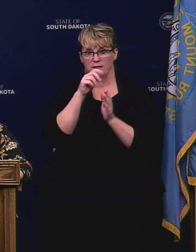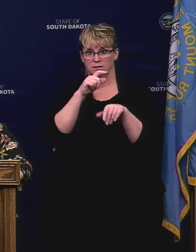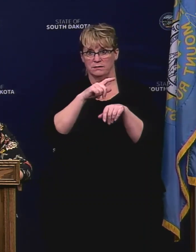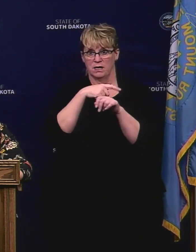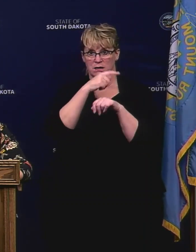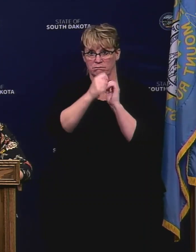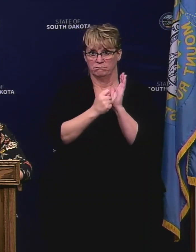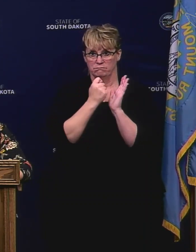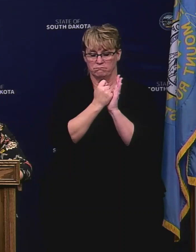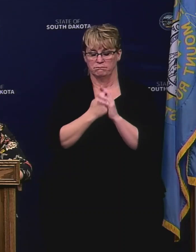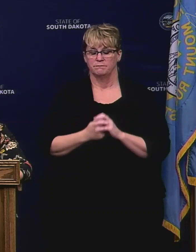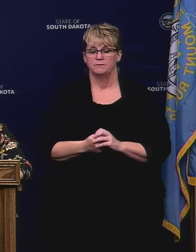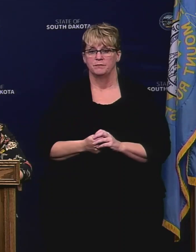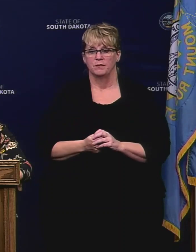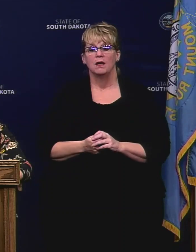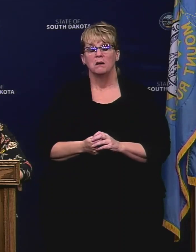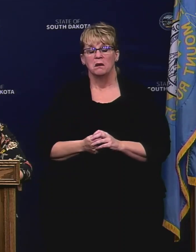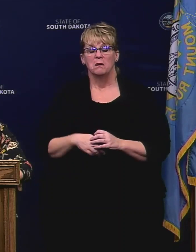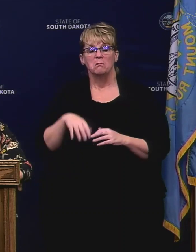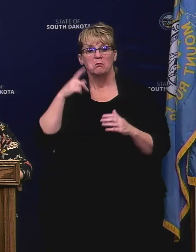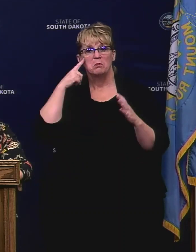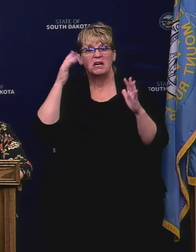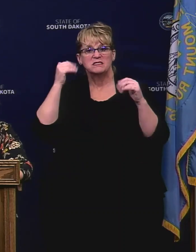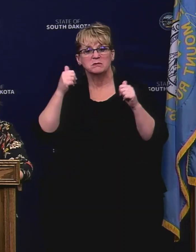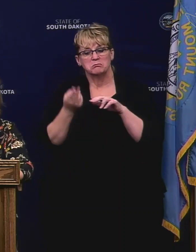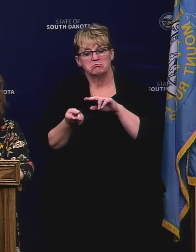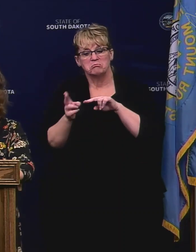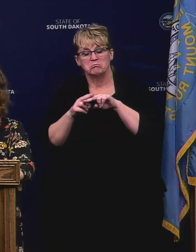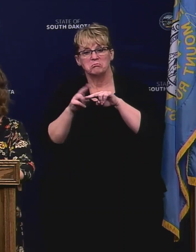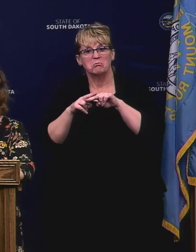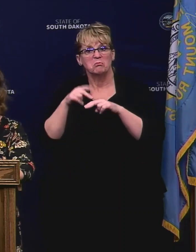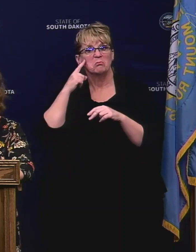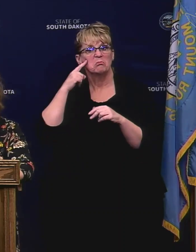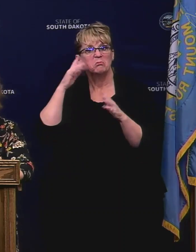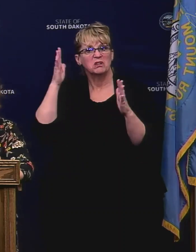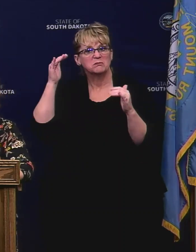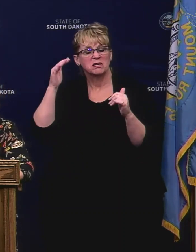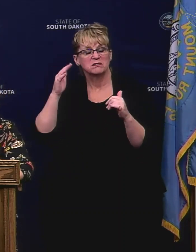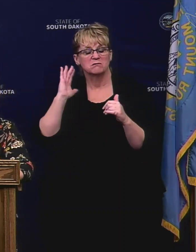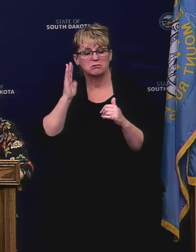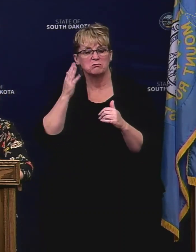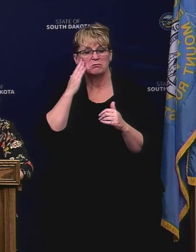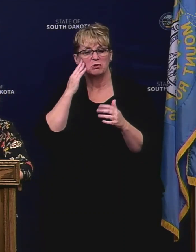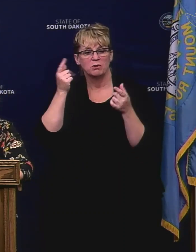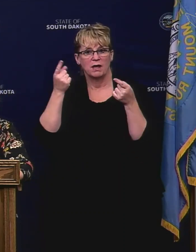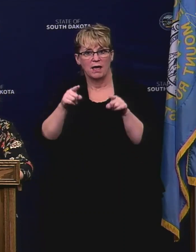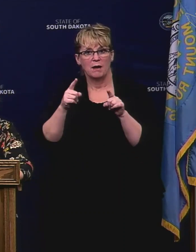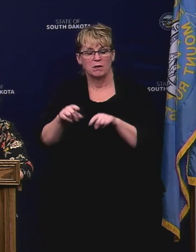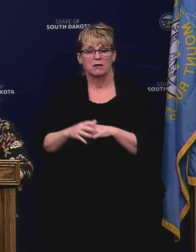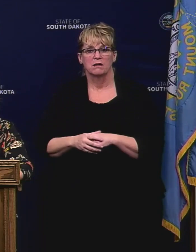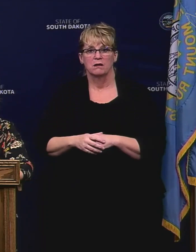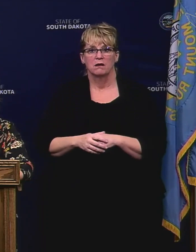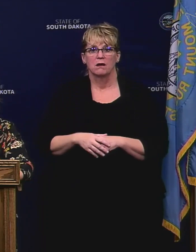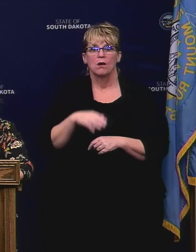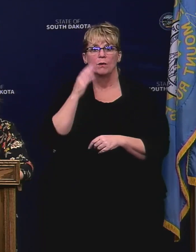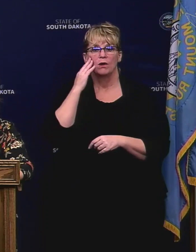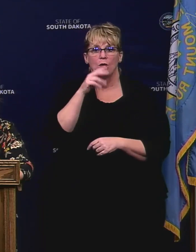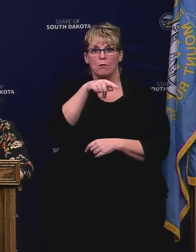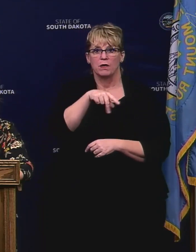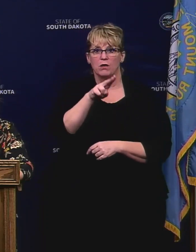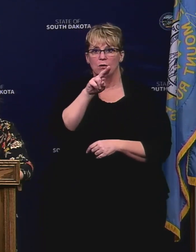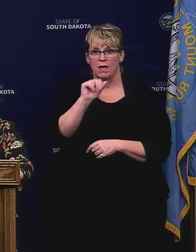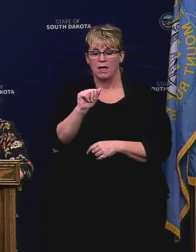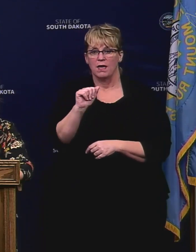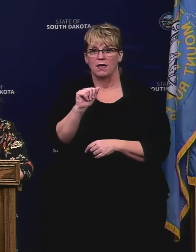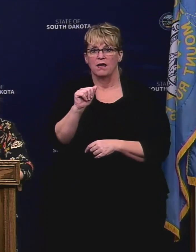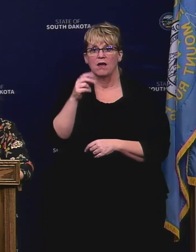period. We did anticipate this increase. It was not unexpected as we begin to offer the availability of PUA